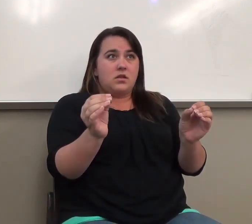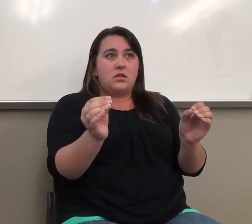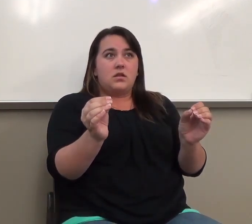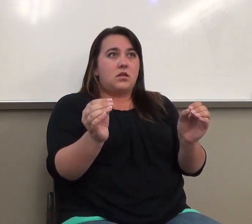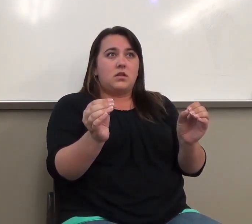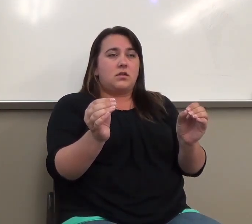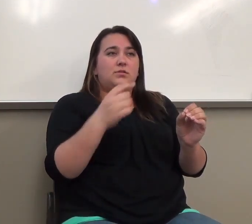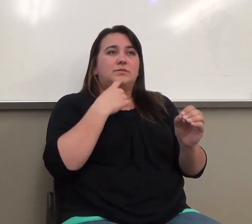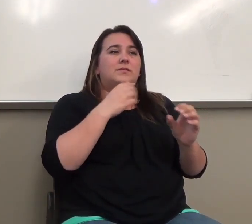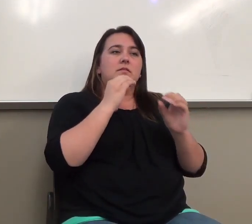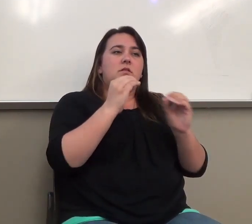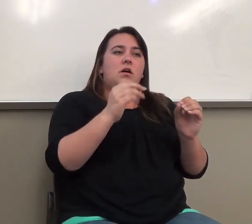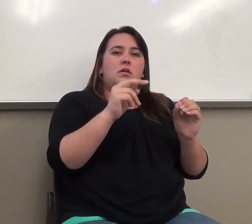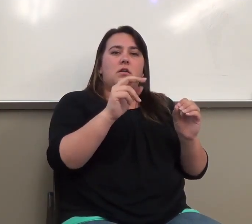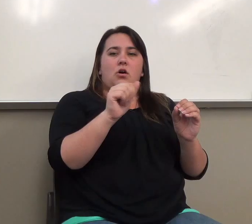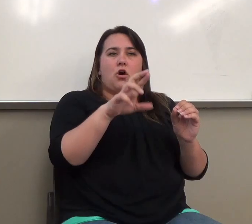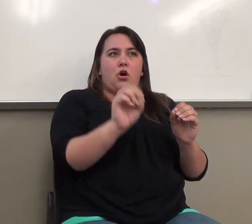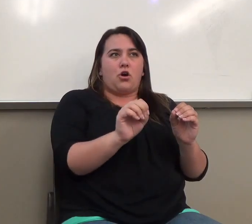one, each is,